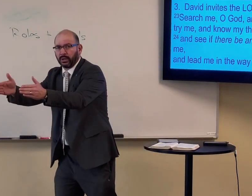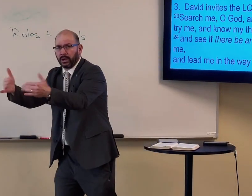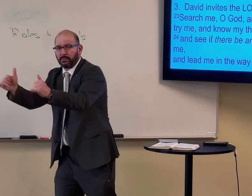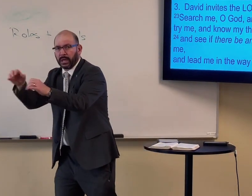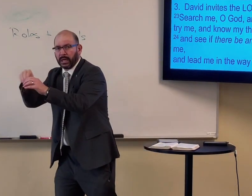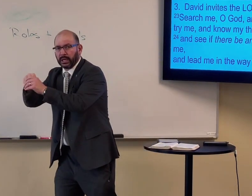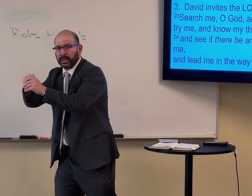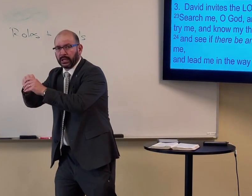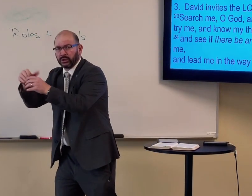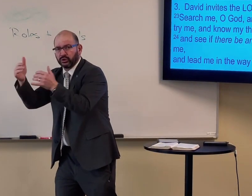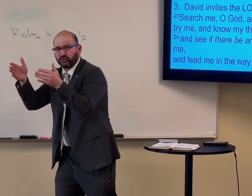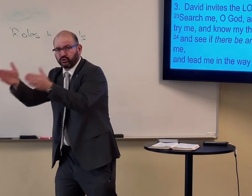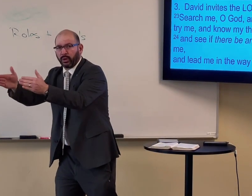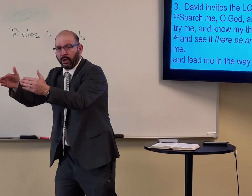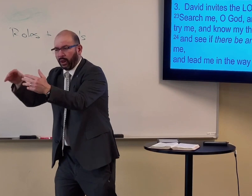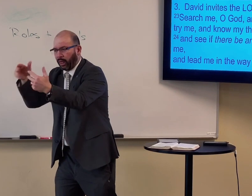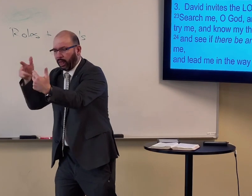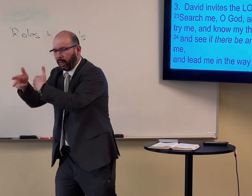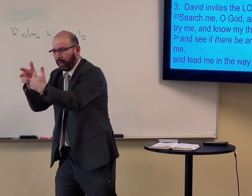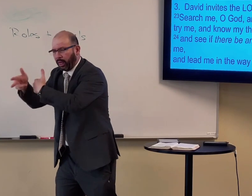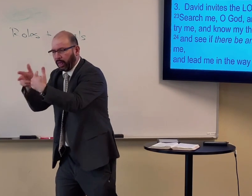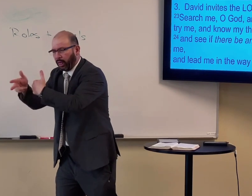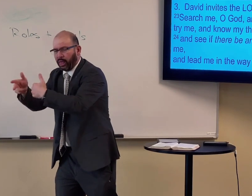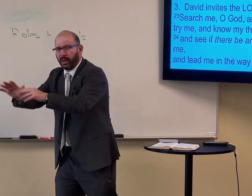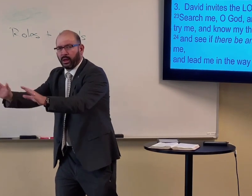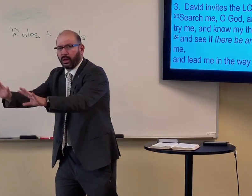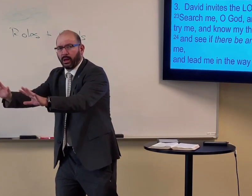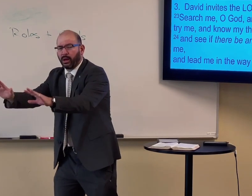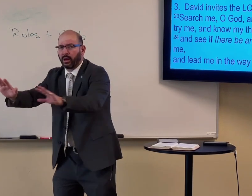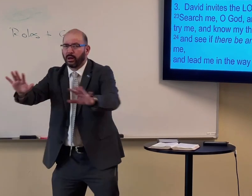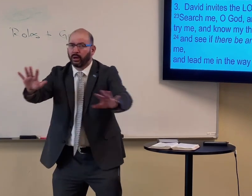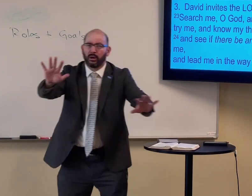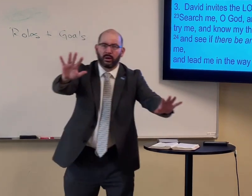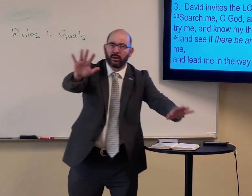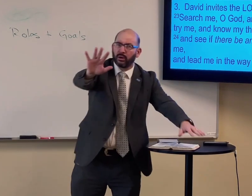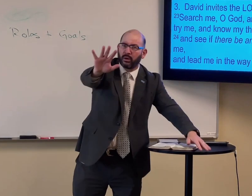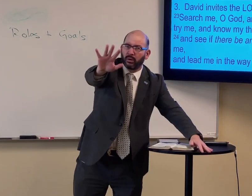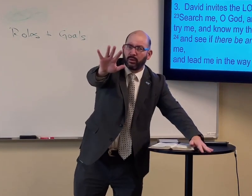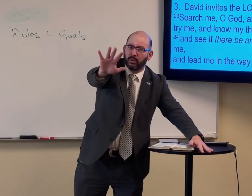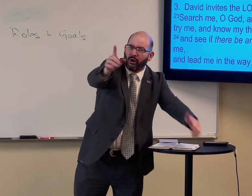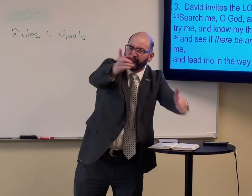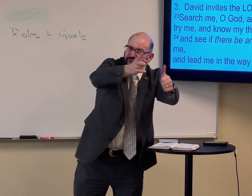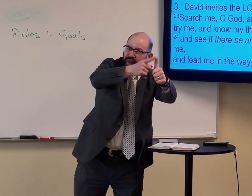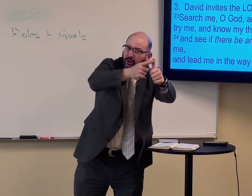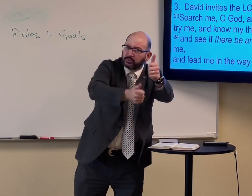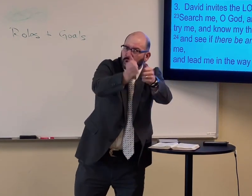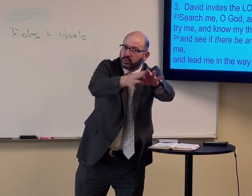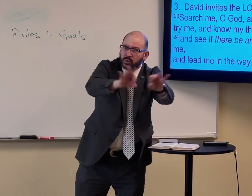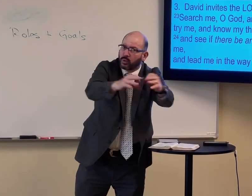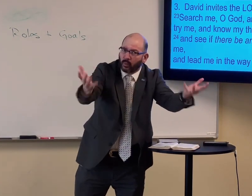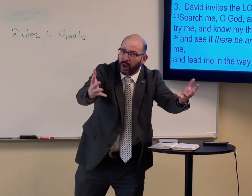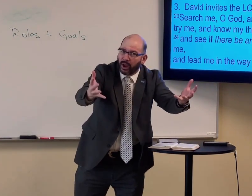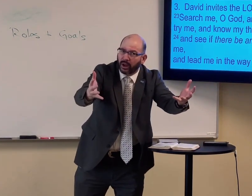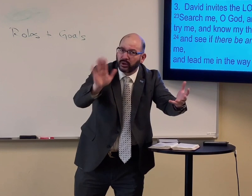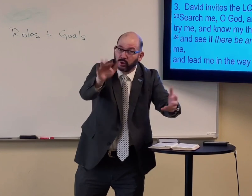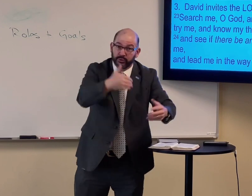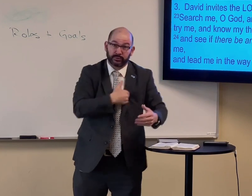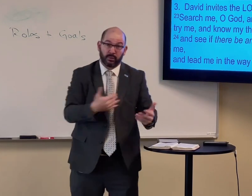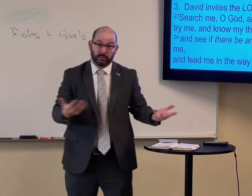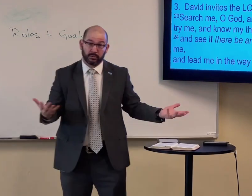Don't worry about the everlasting. It's like the kid playing in the street. Yeah. First, what's the most important thing of a kid playing in the street?